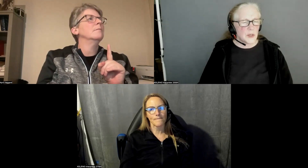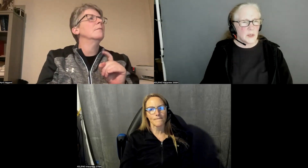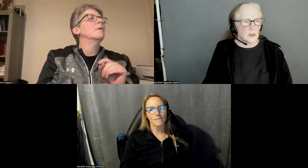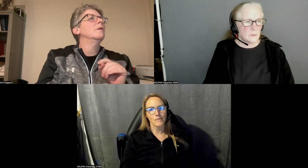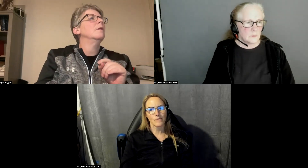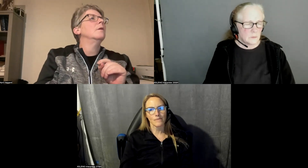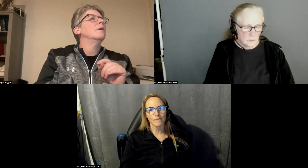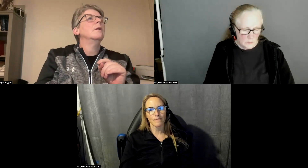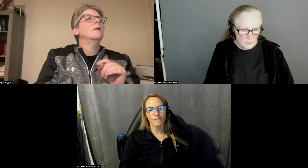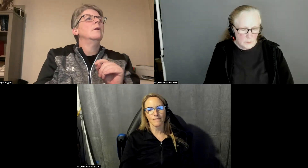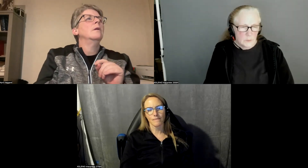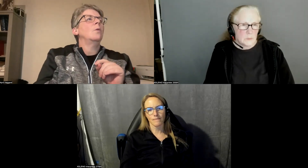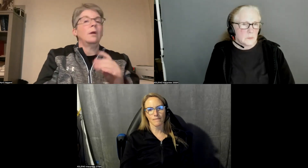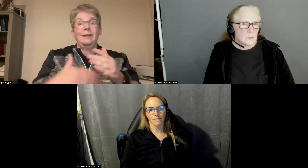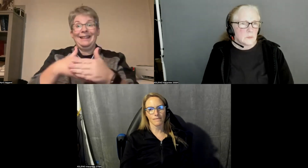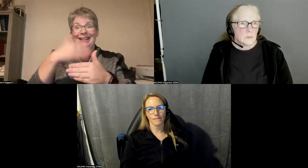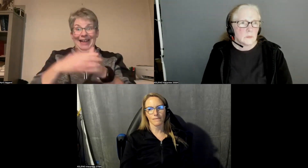Checking the agenda here.